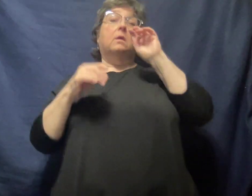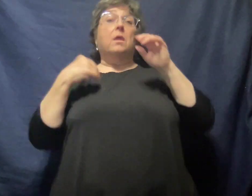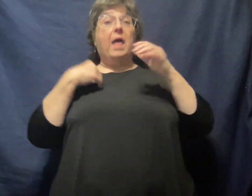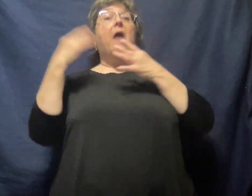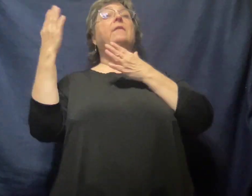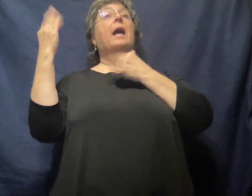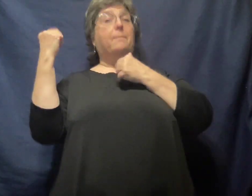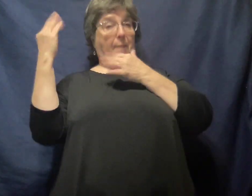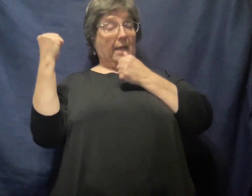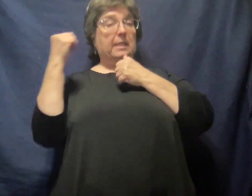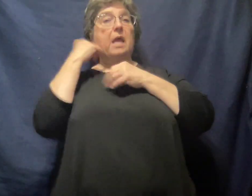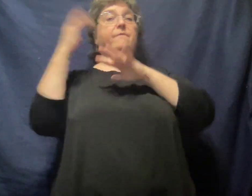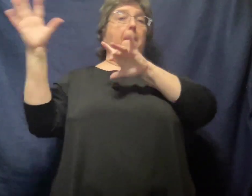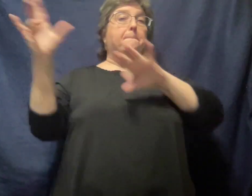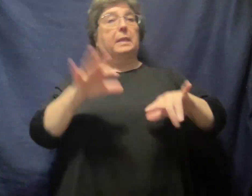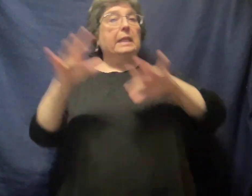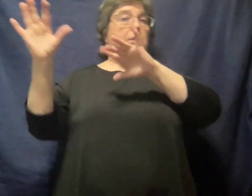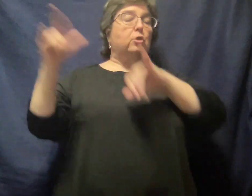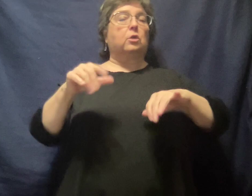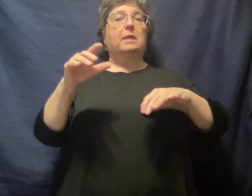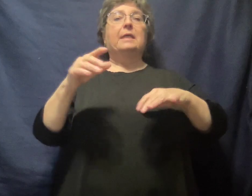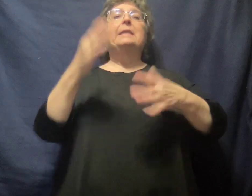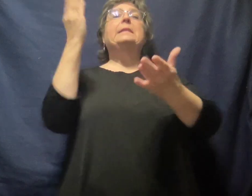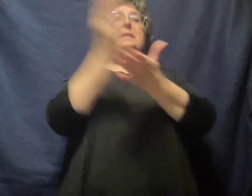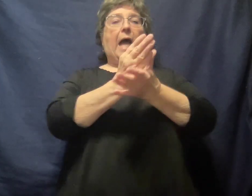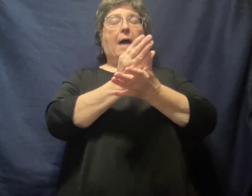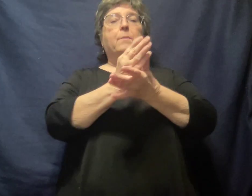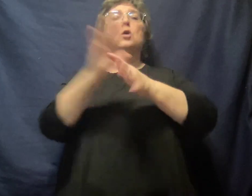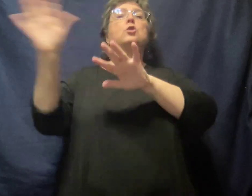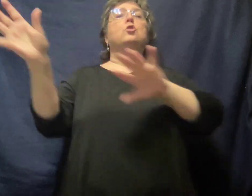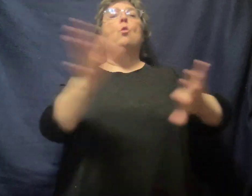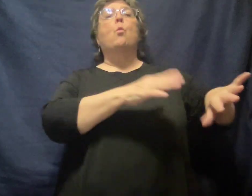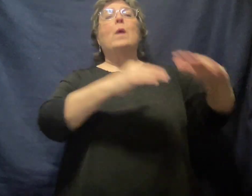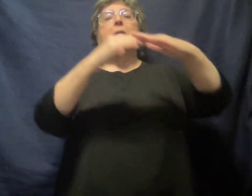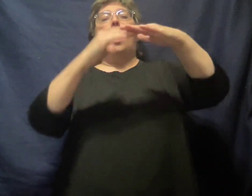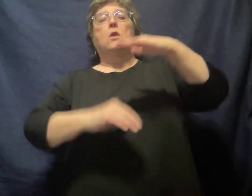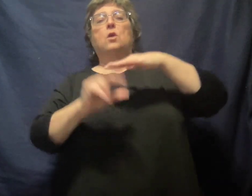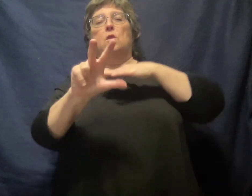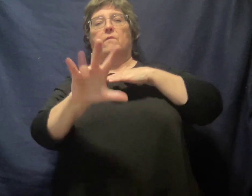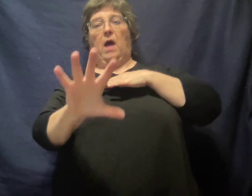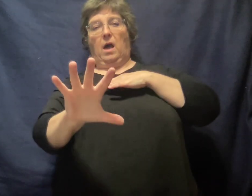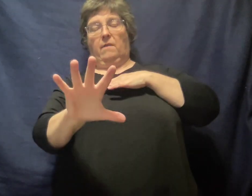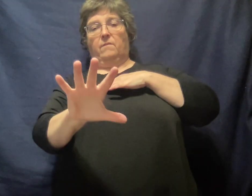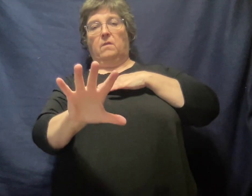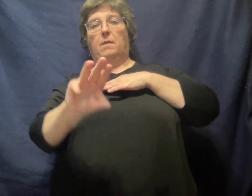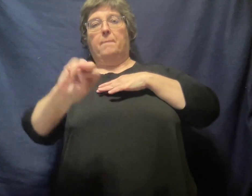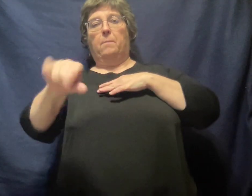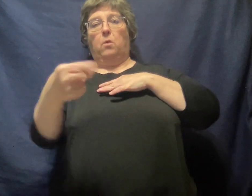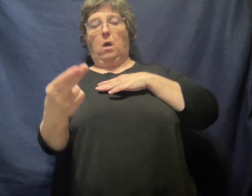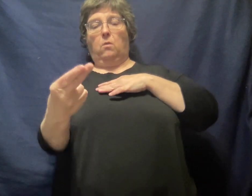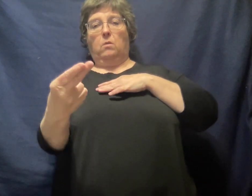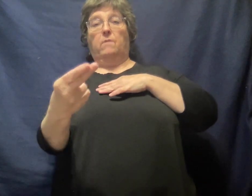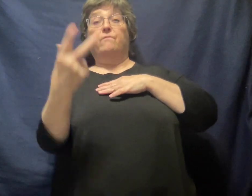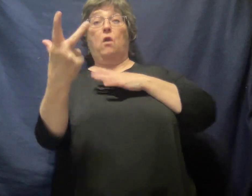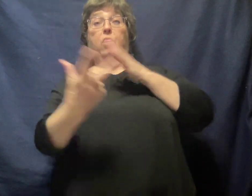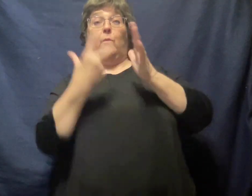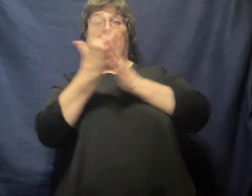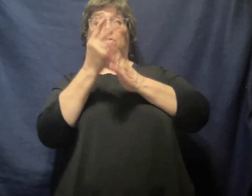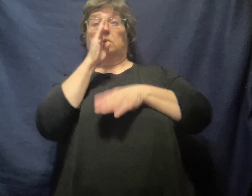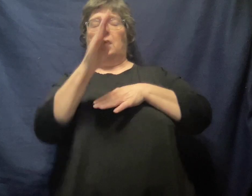expectation, even if the blizzard warning is lifted because the winds have subsided below 35 miles per hour for 3 hours straight, that doesn't mean everything's